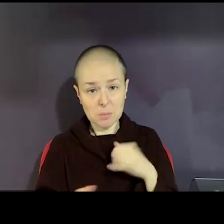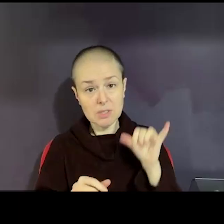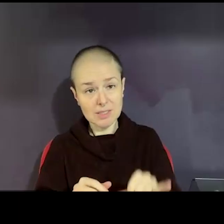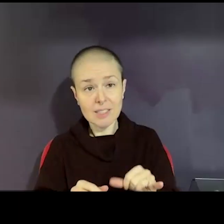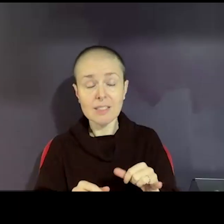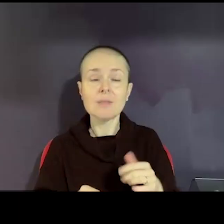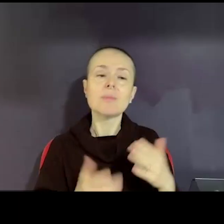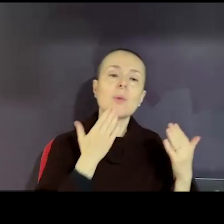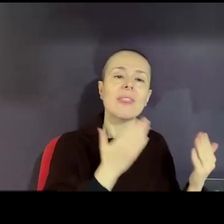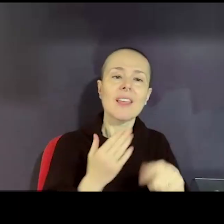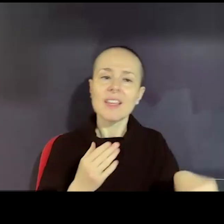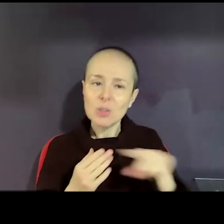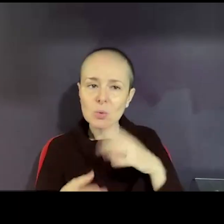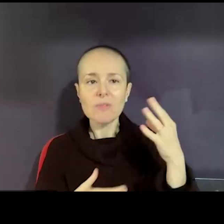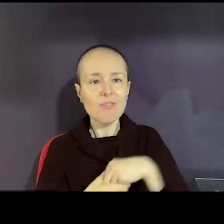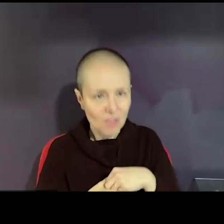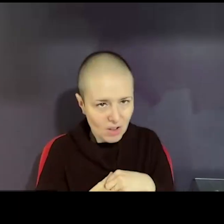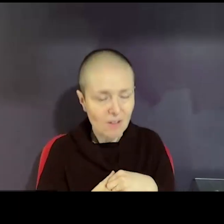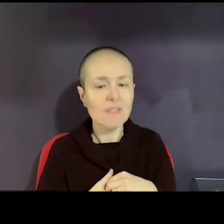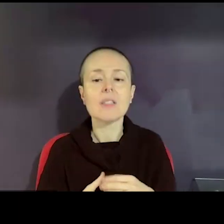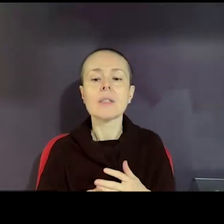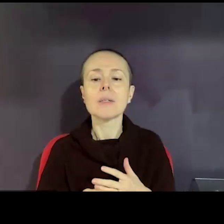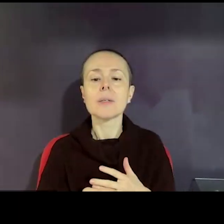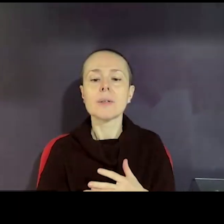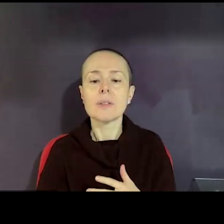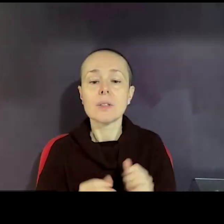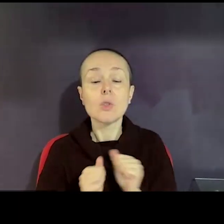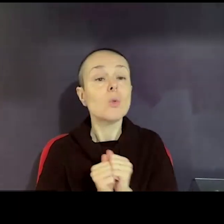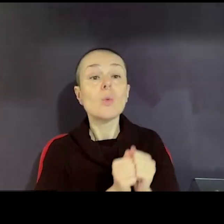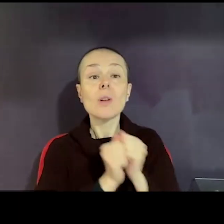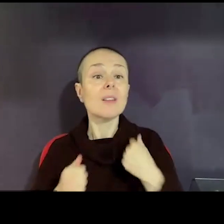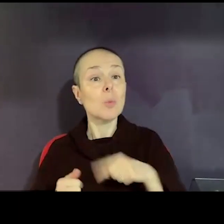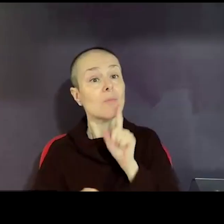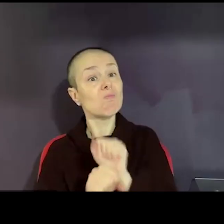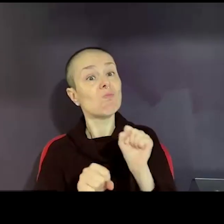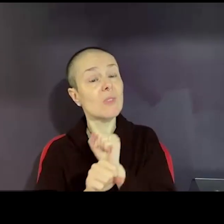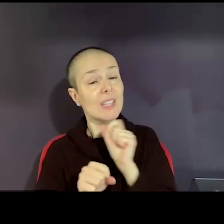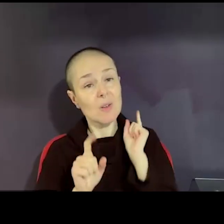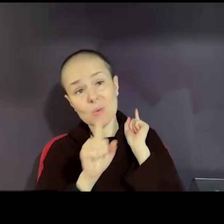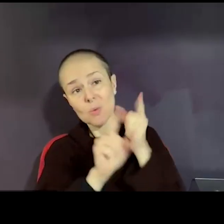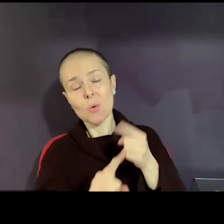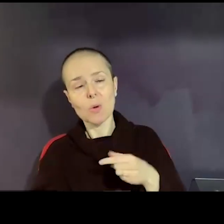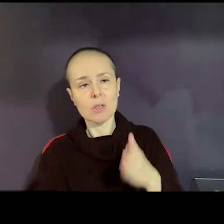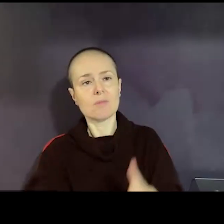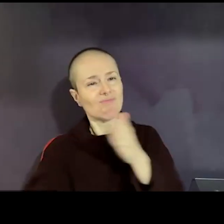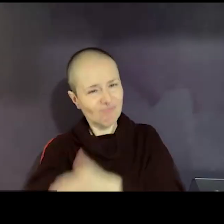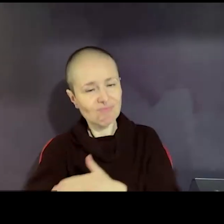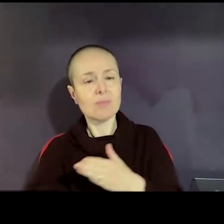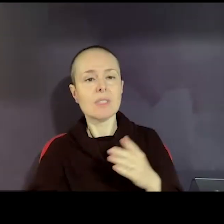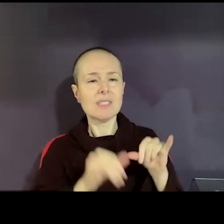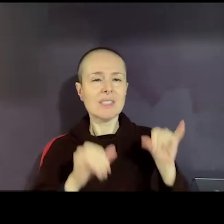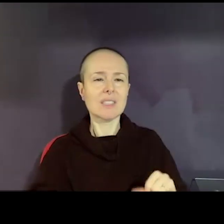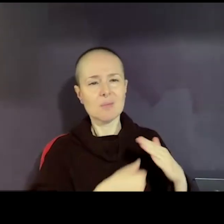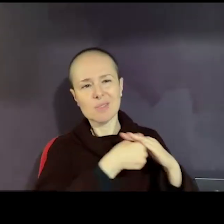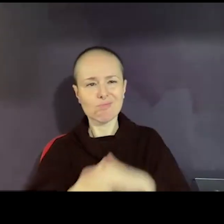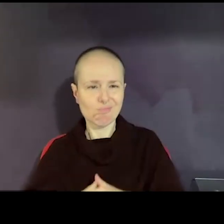just want to thank you all so much for your participation. Together we can work towards correcting the systemic harms that impact our